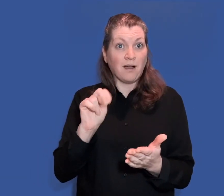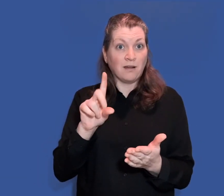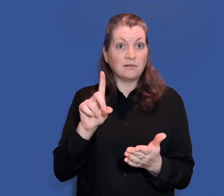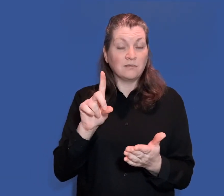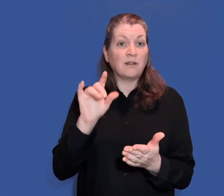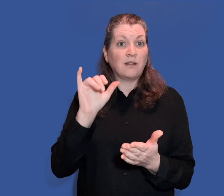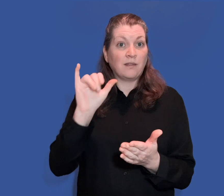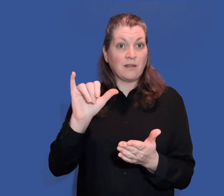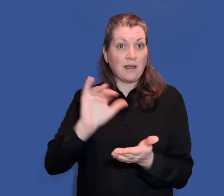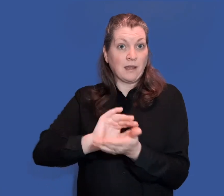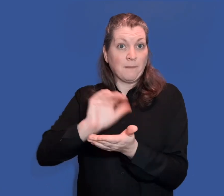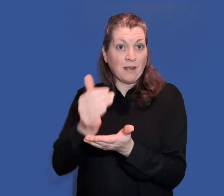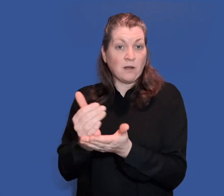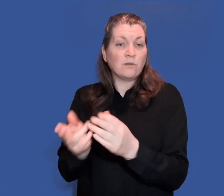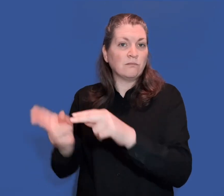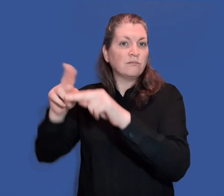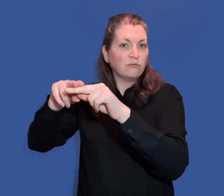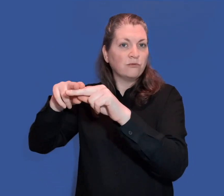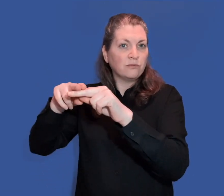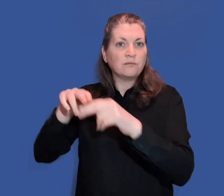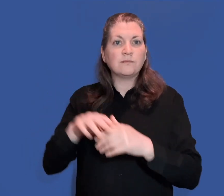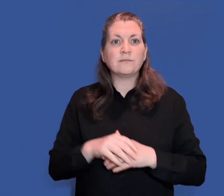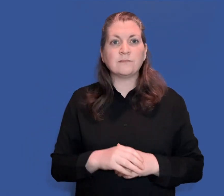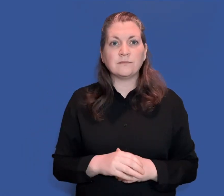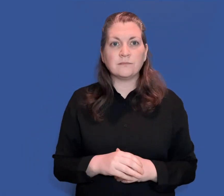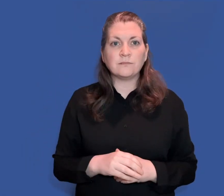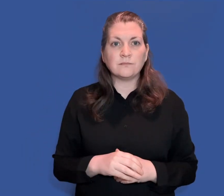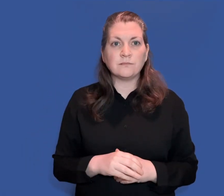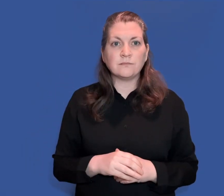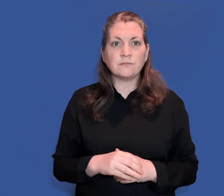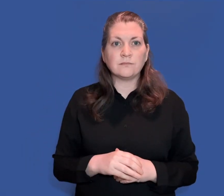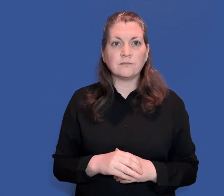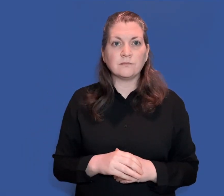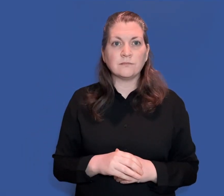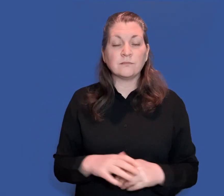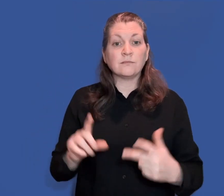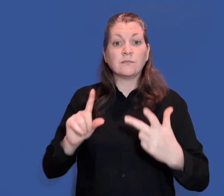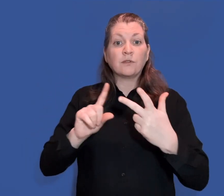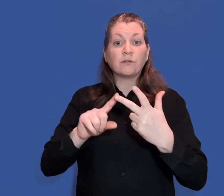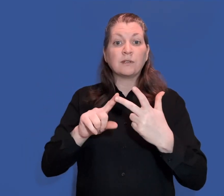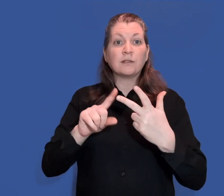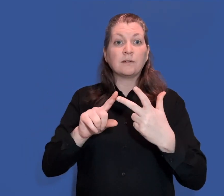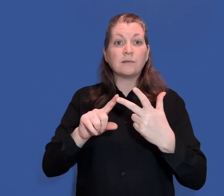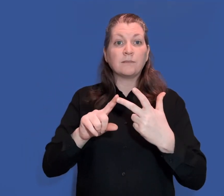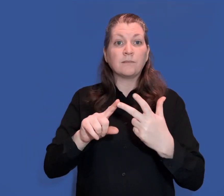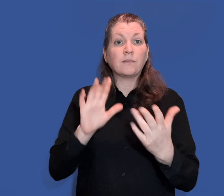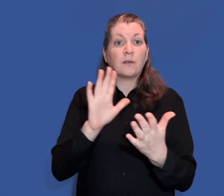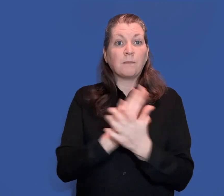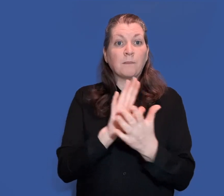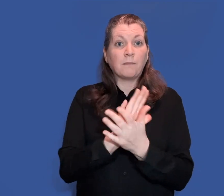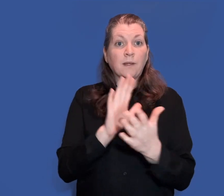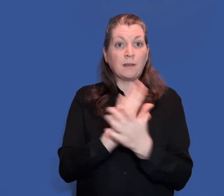The second method of funding is through the refunding of bonds.